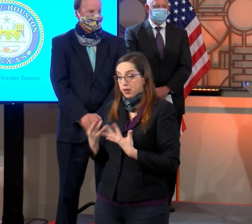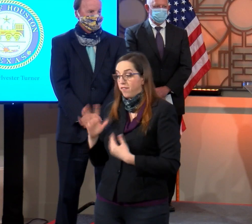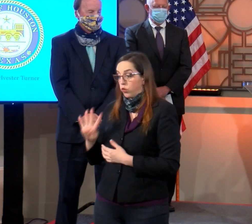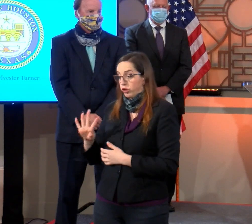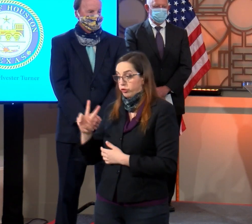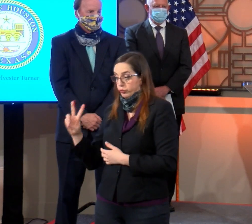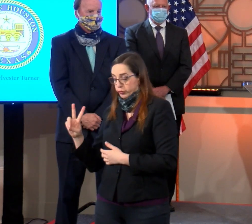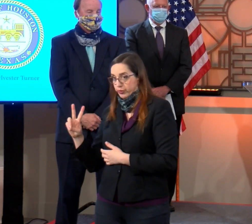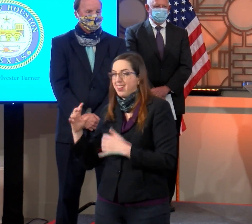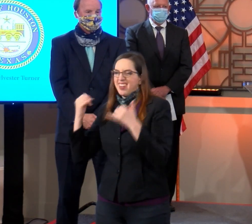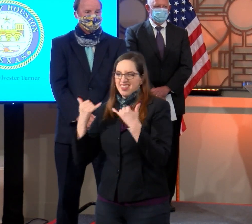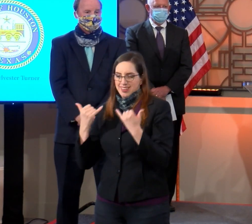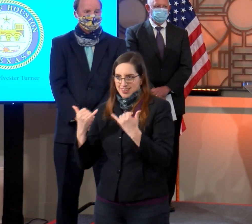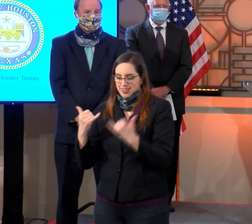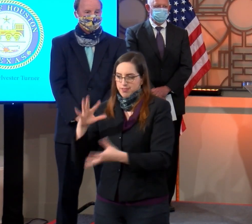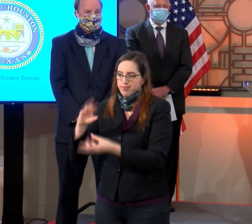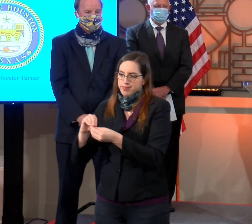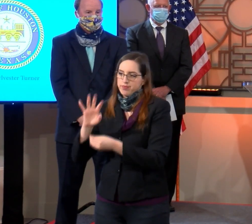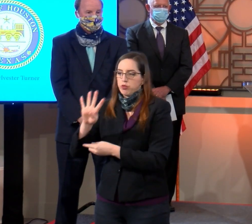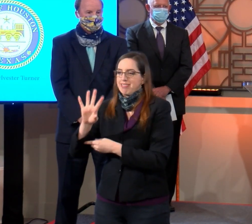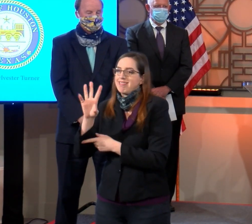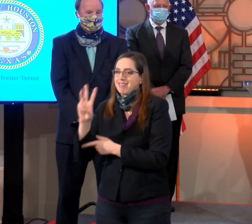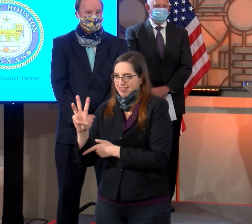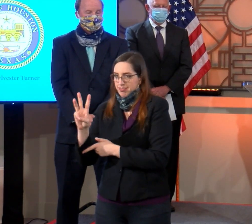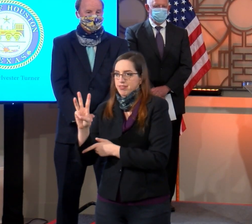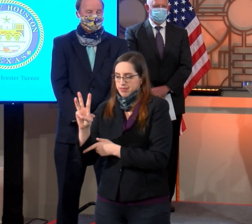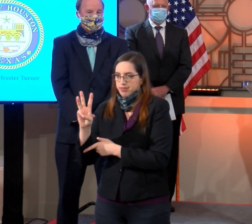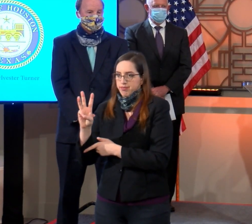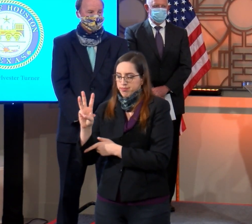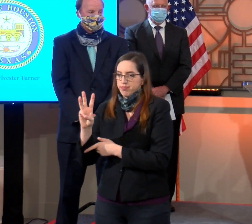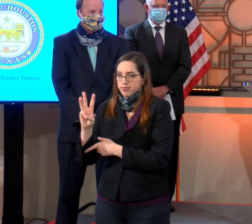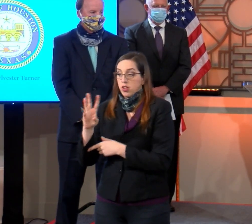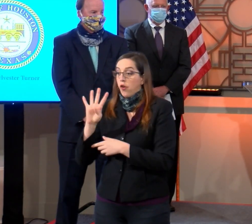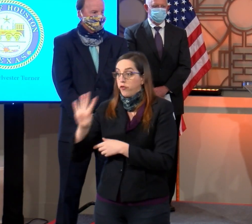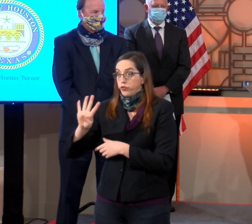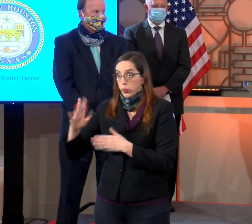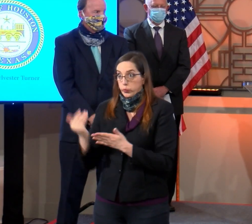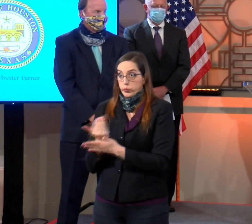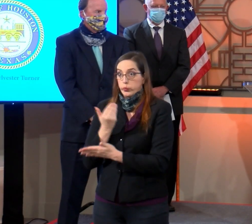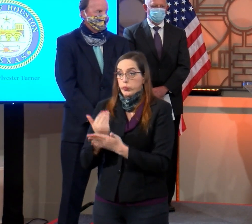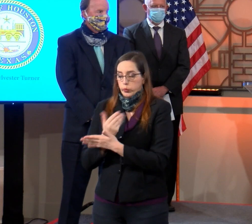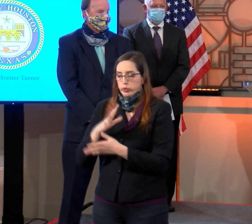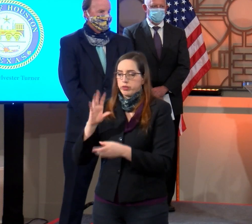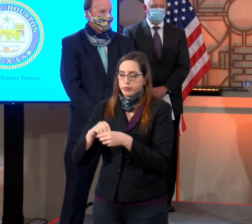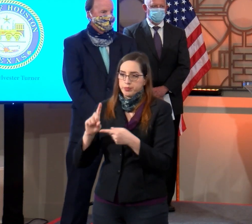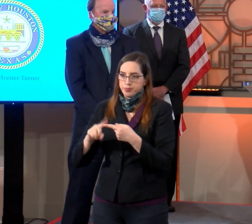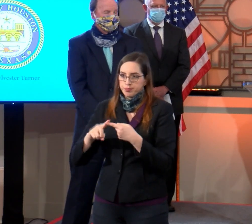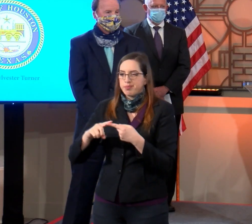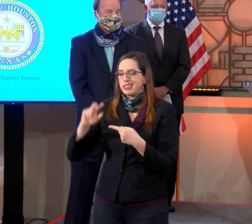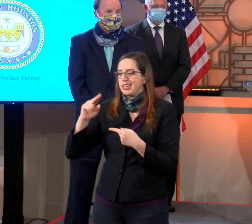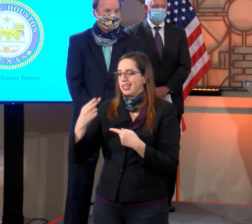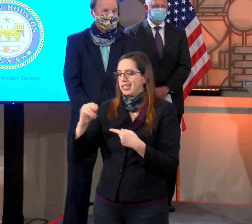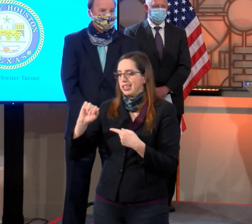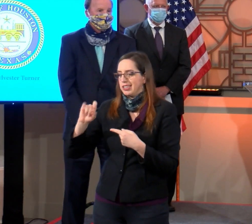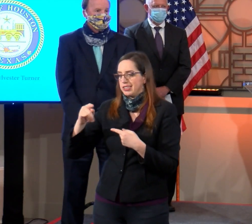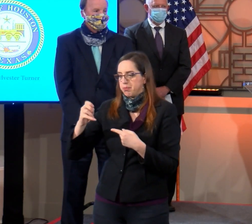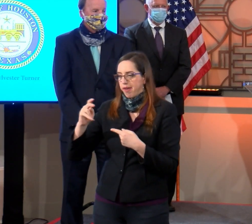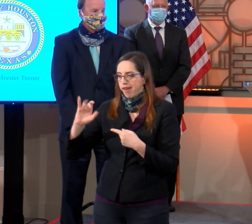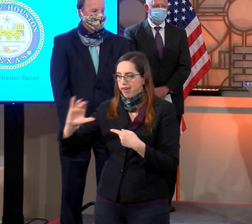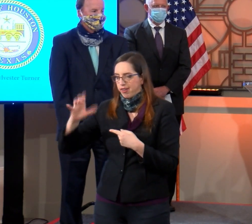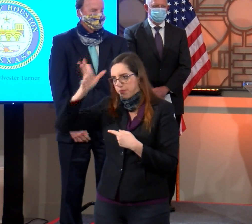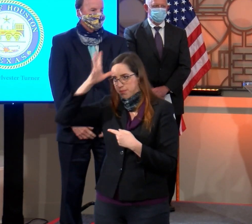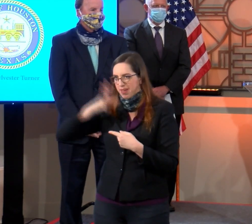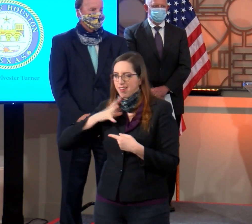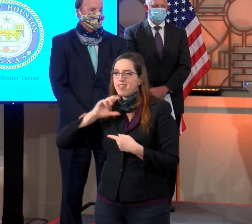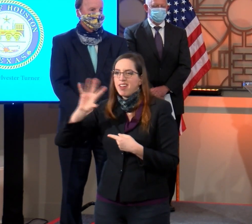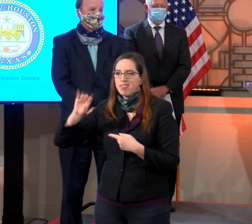42. Today, the number is 46. The 4 new deaths include a Hispanic male in his 50s